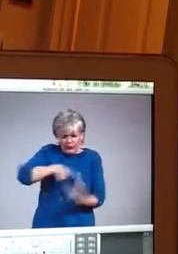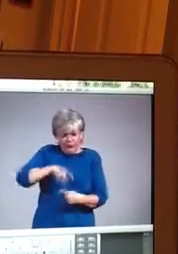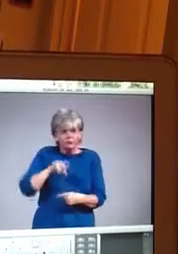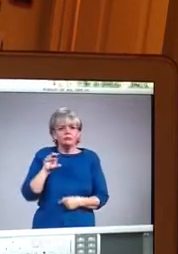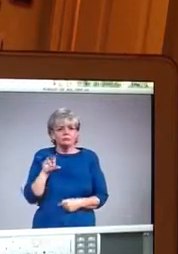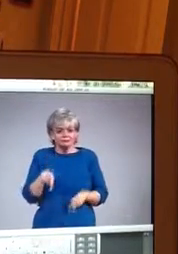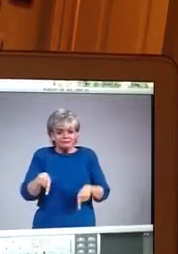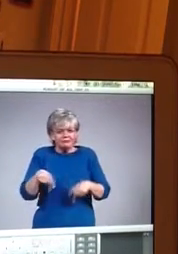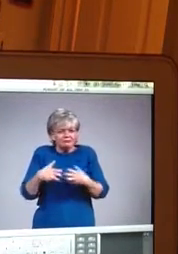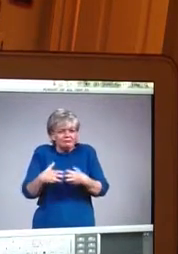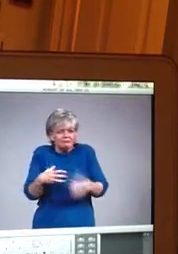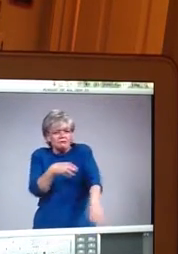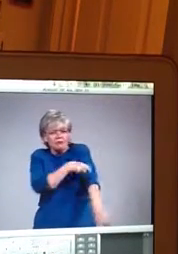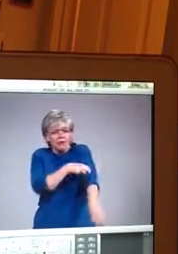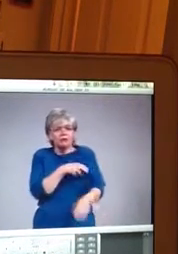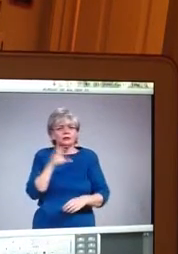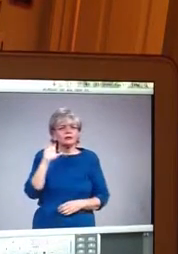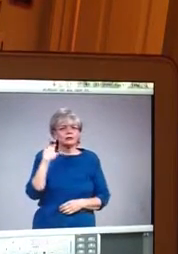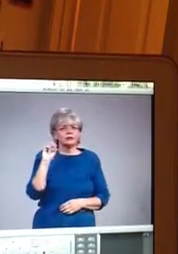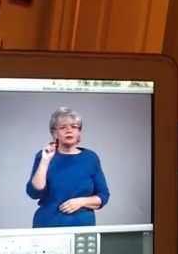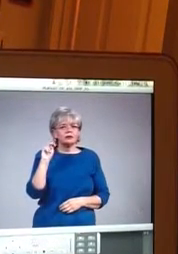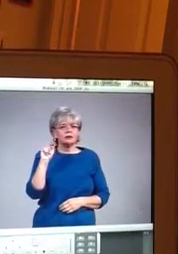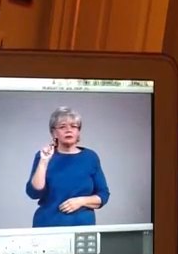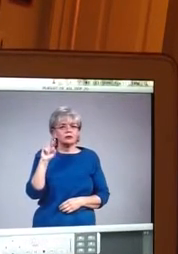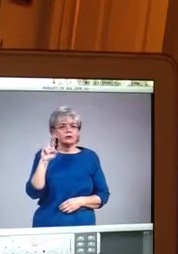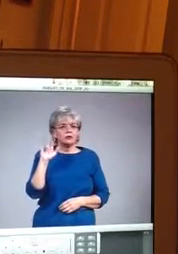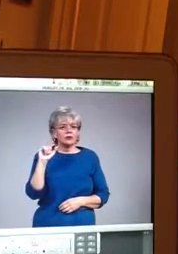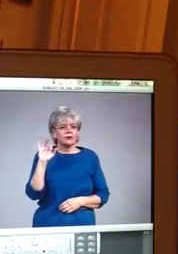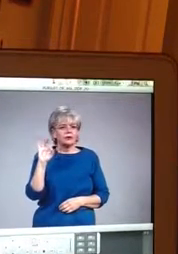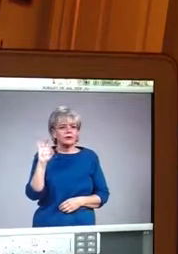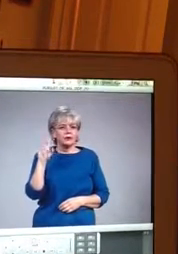the machine spins that around,